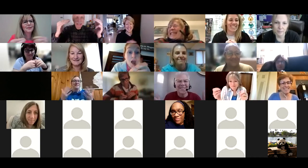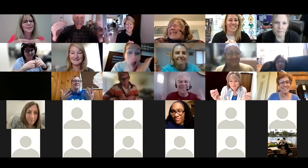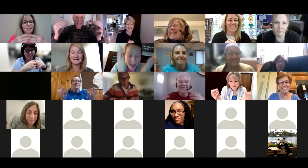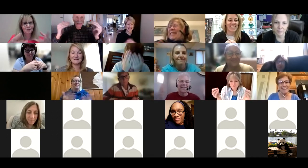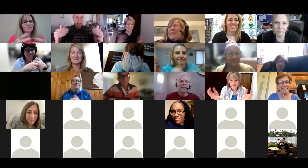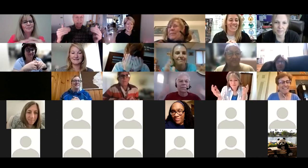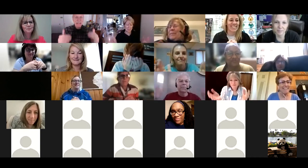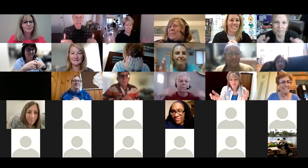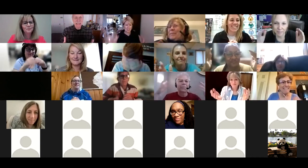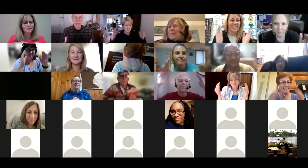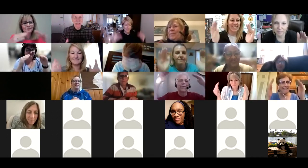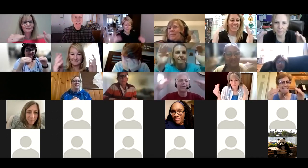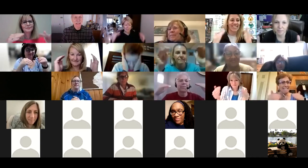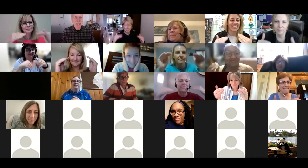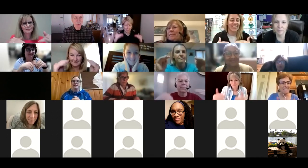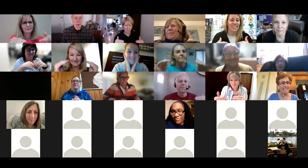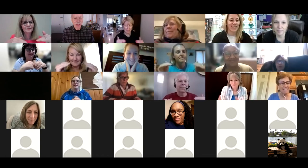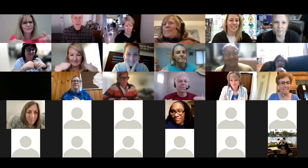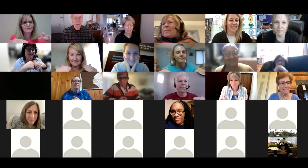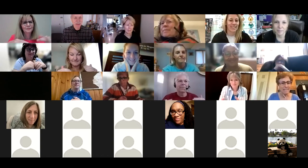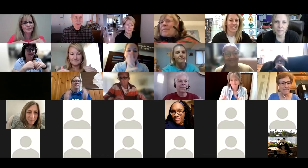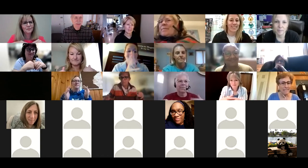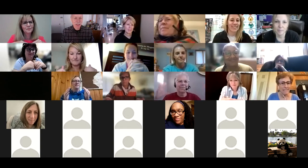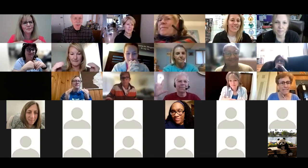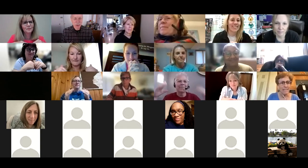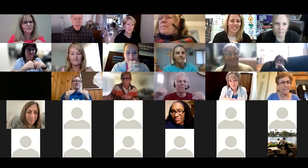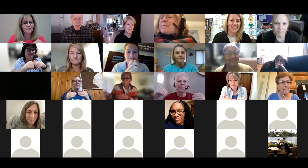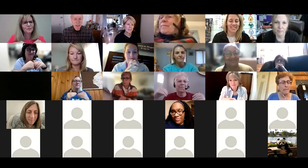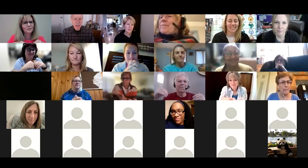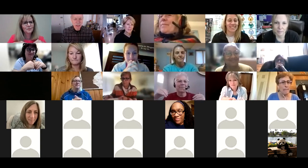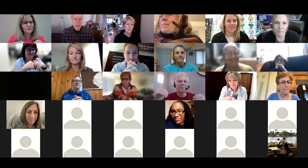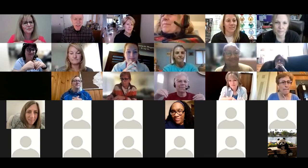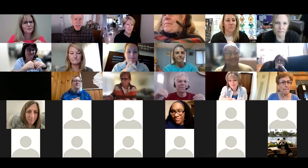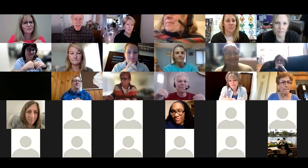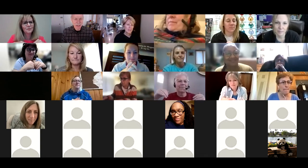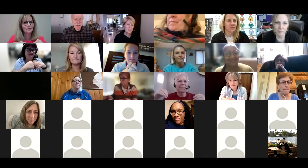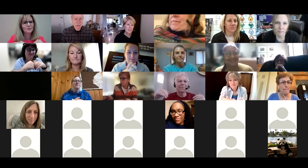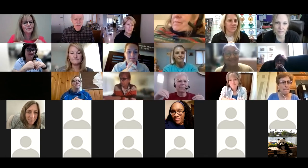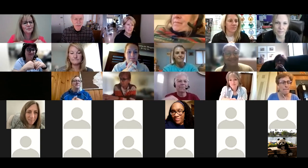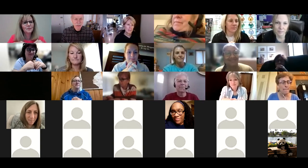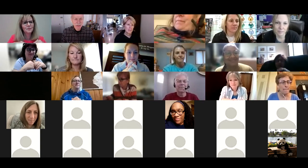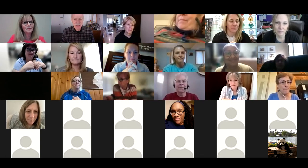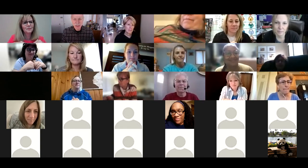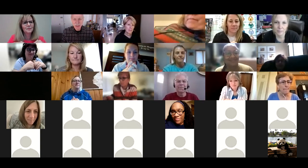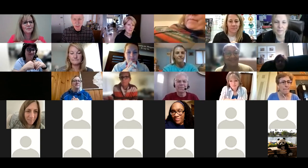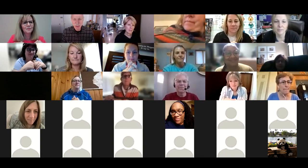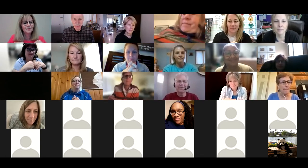kids get the idea of what a quotation is. Check it out. Here's the bonus. Here's